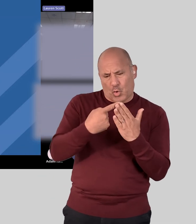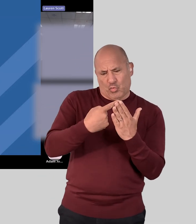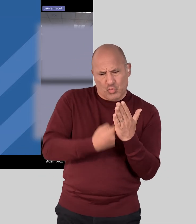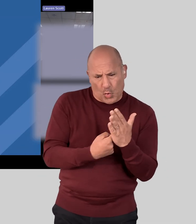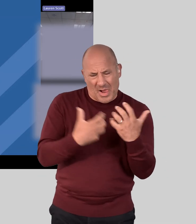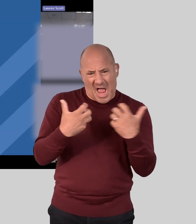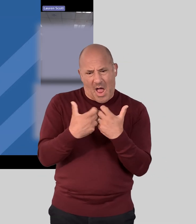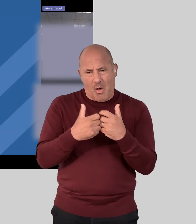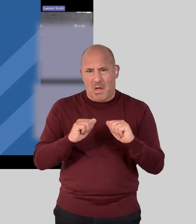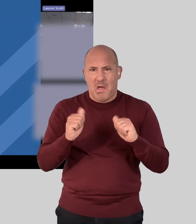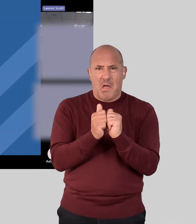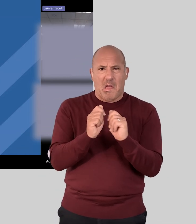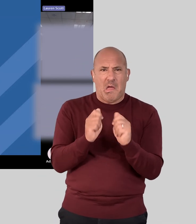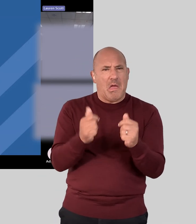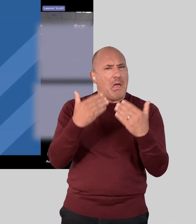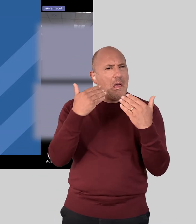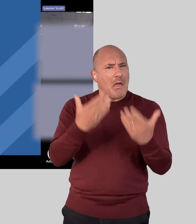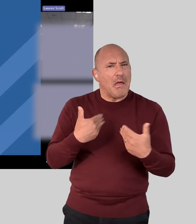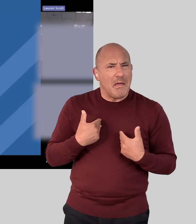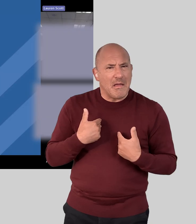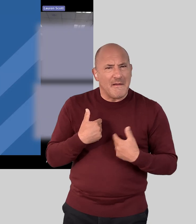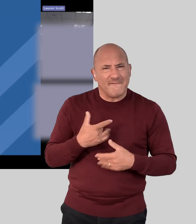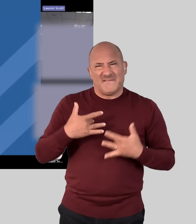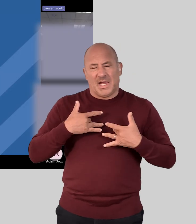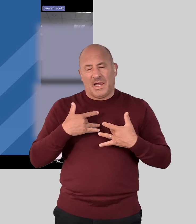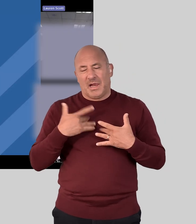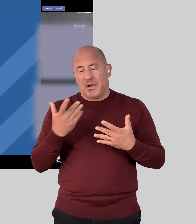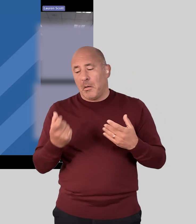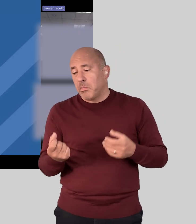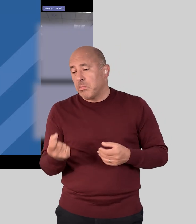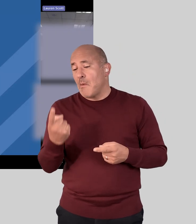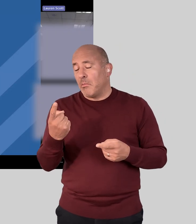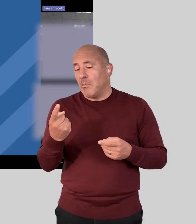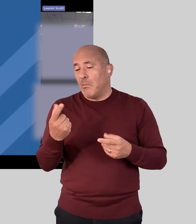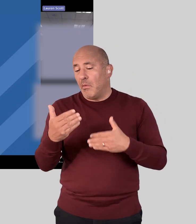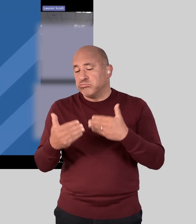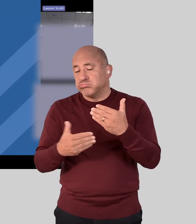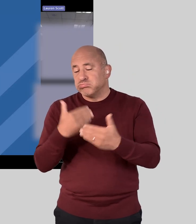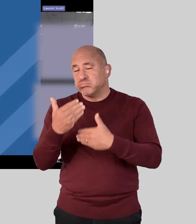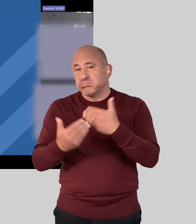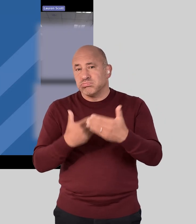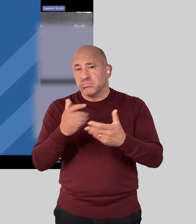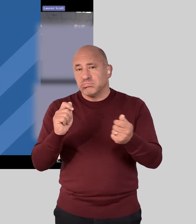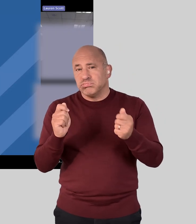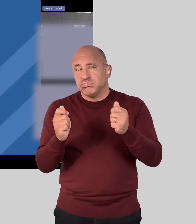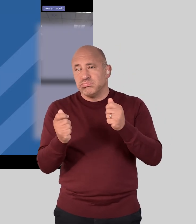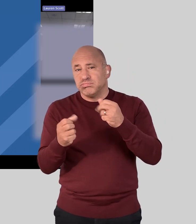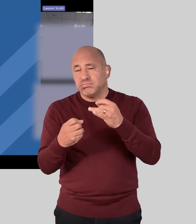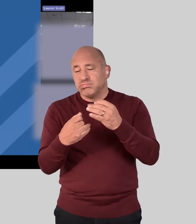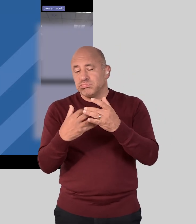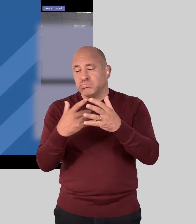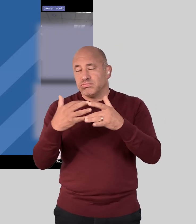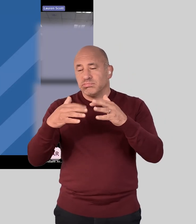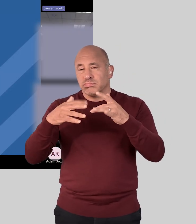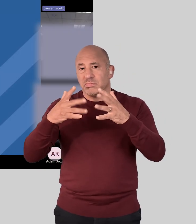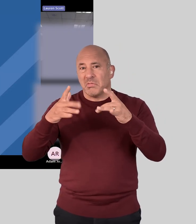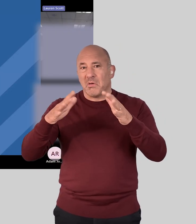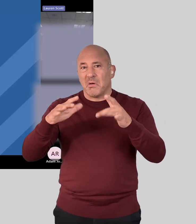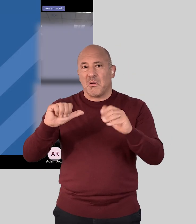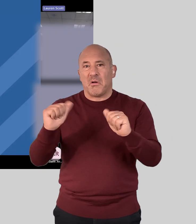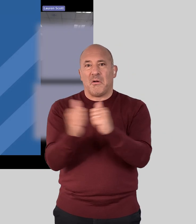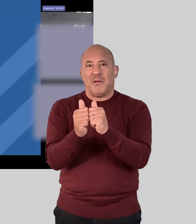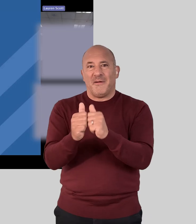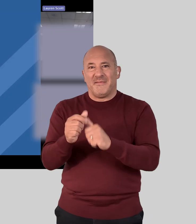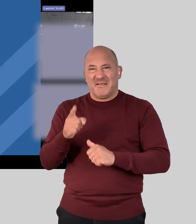So yeah, I don't know what the rule is, but I think just as things develop and sort of solidify